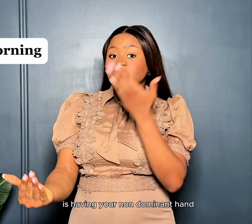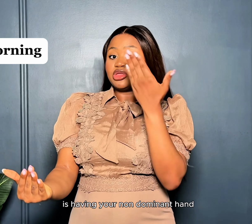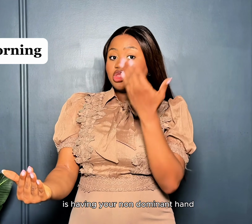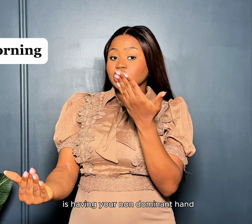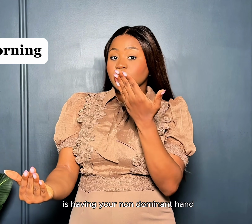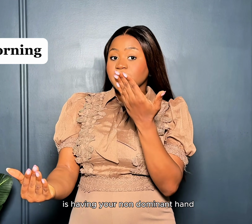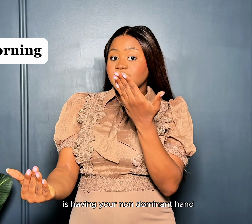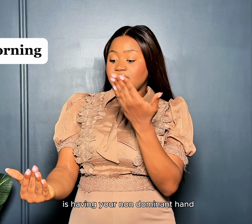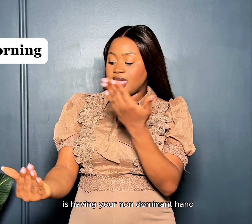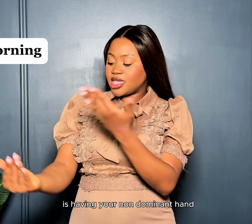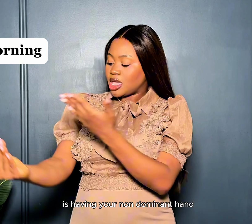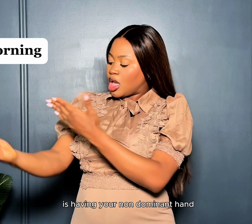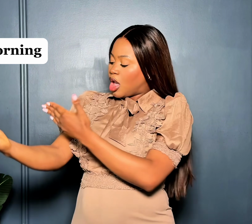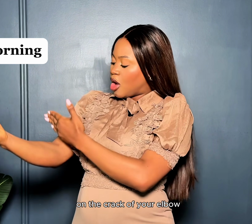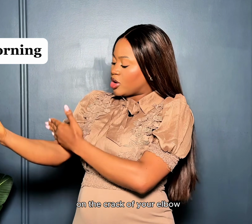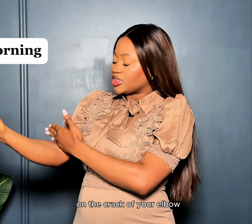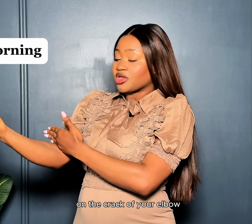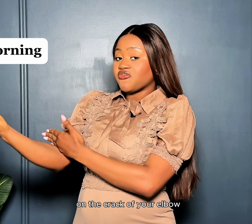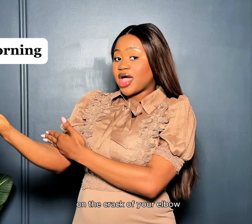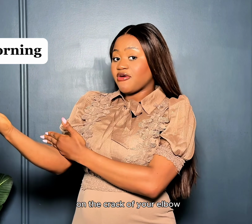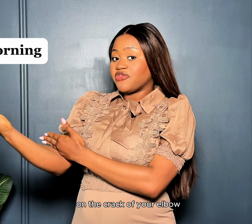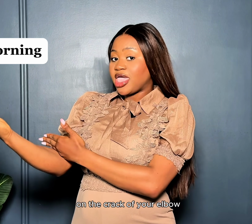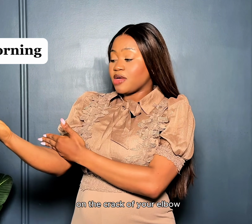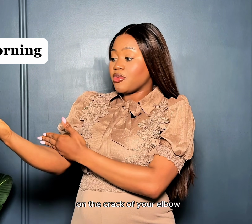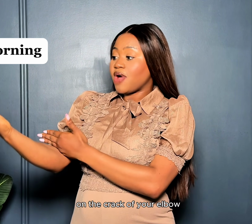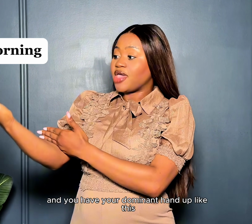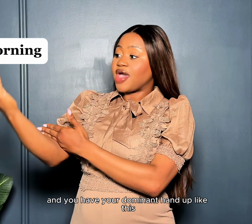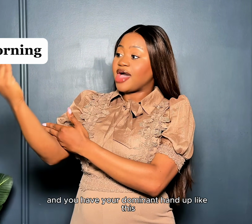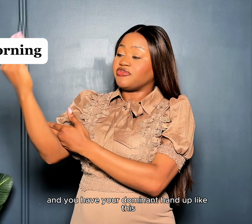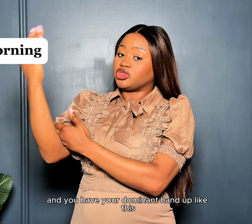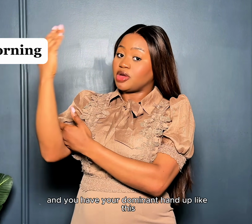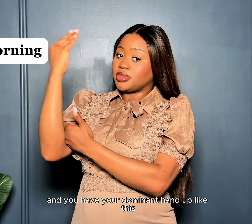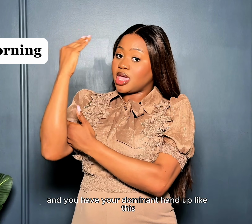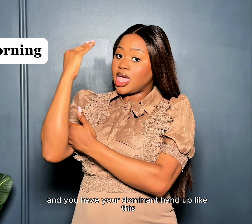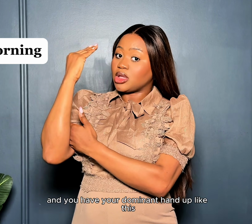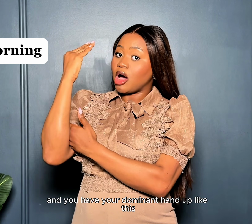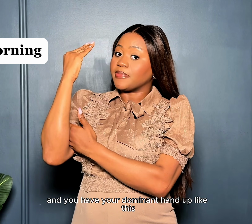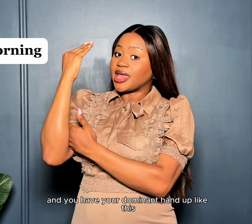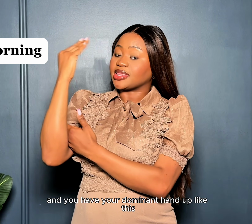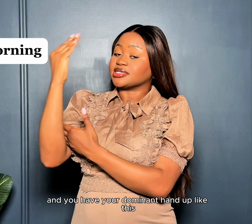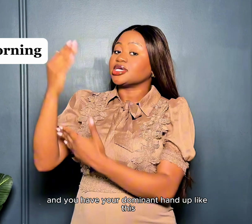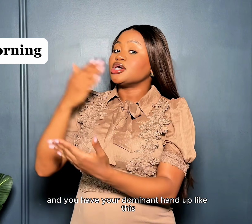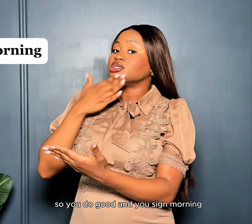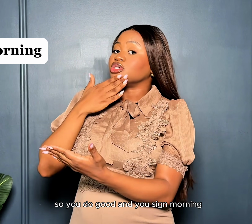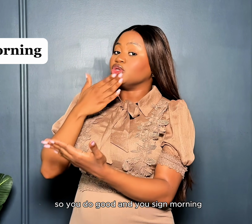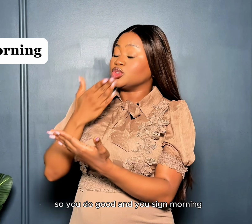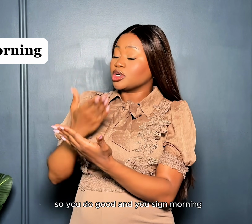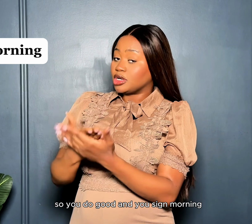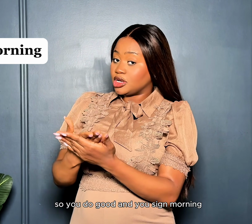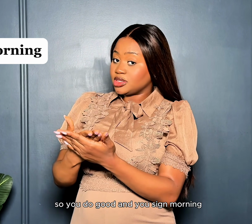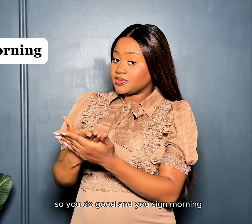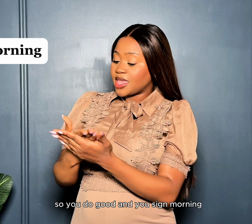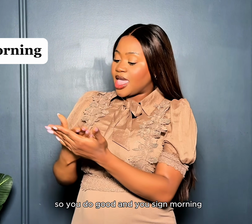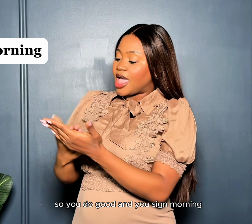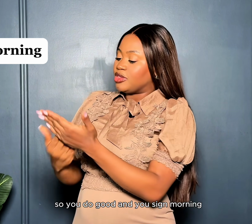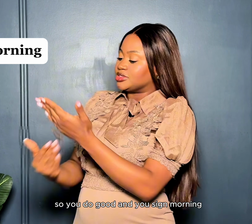your non-dominant hand on the crack of your elbow and you have your dominant hand up like this. So you do good and you